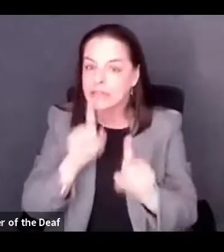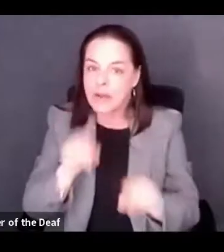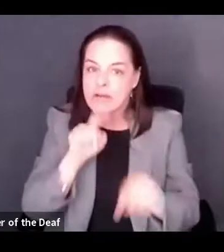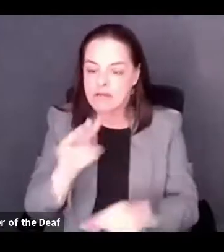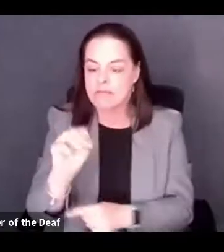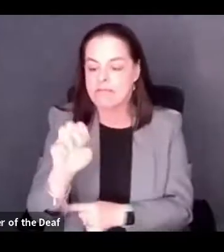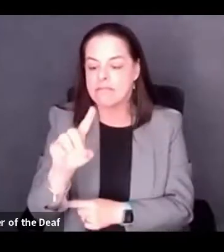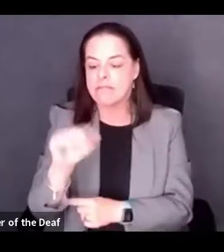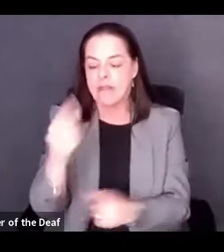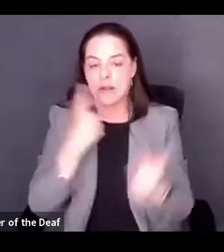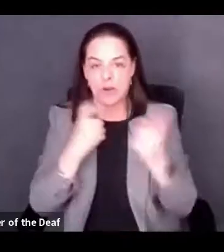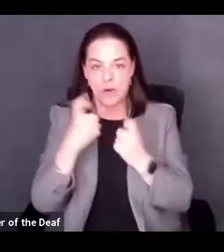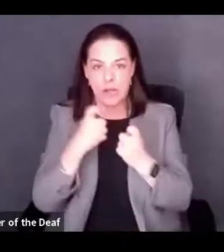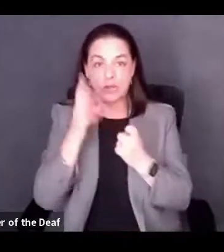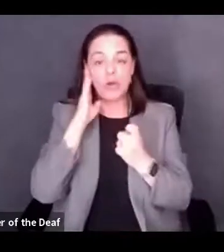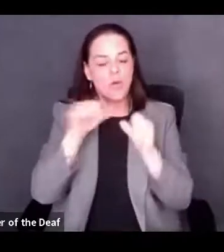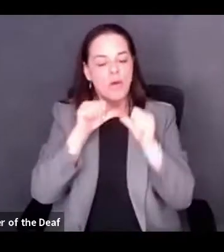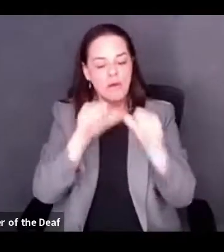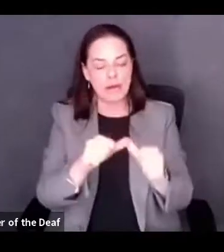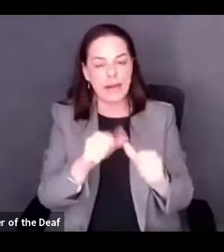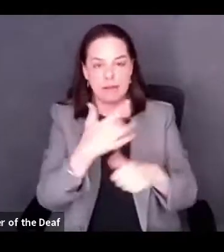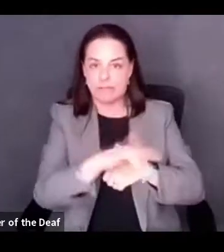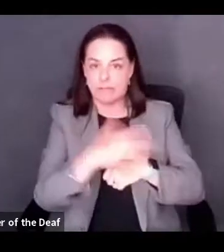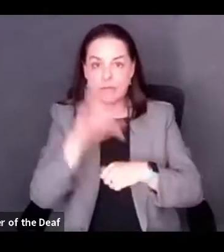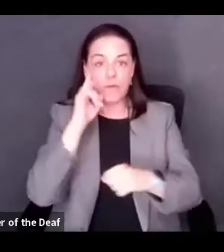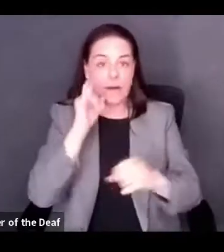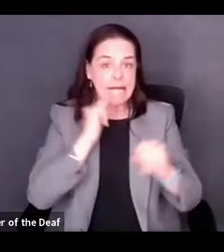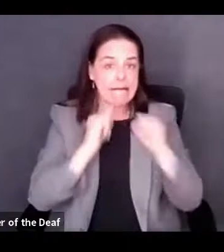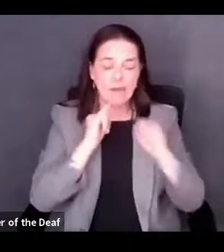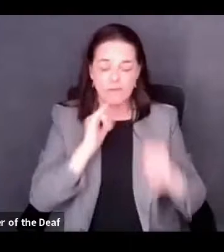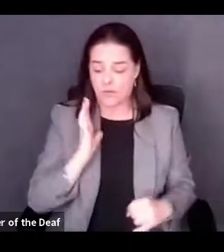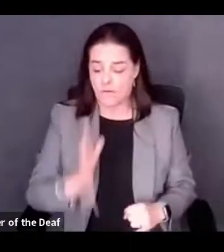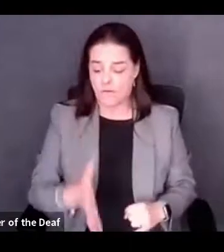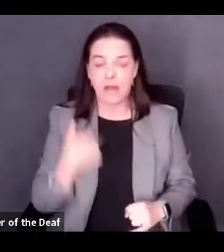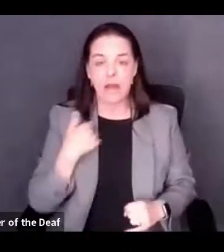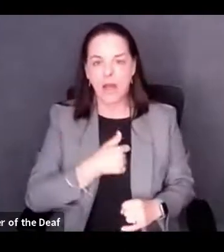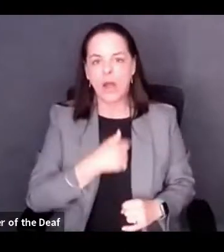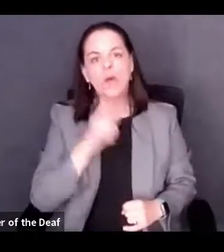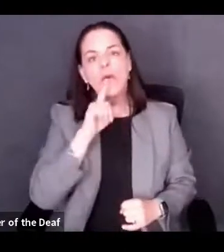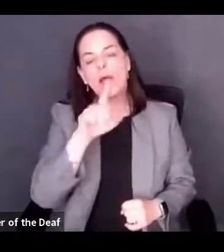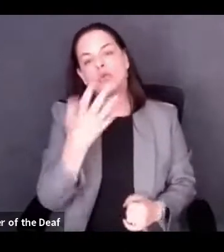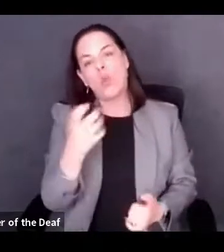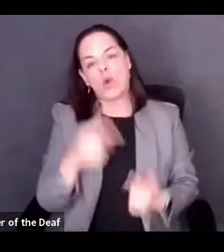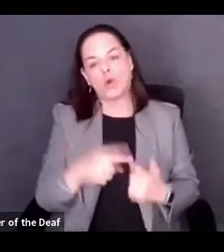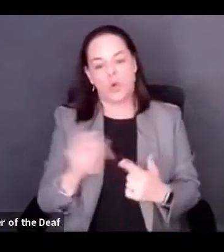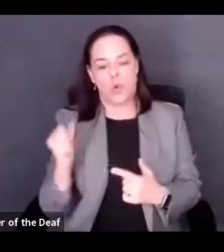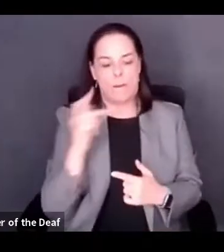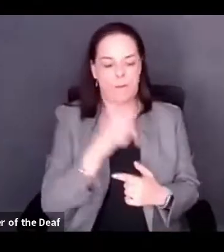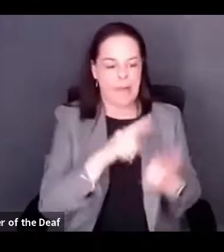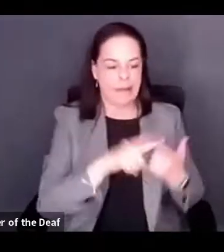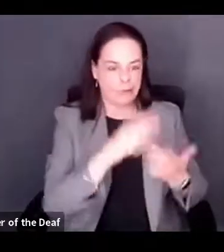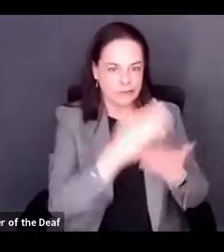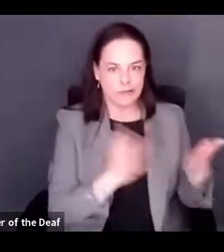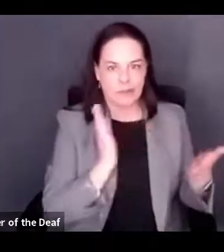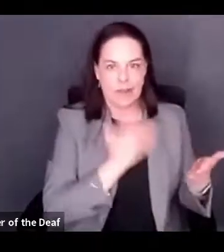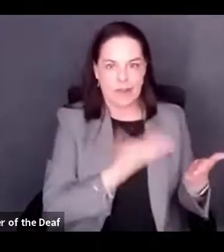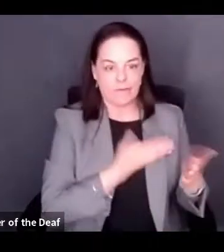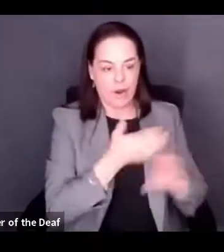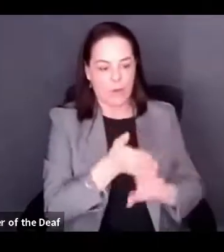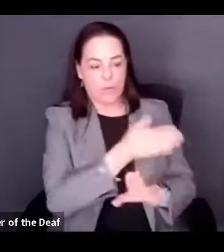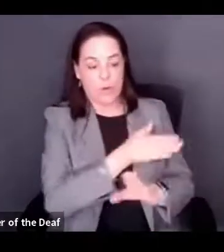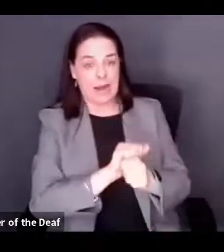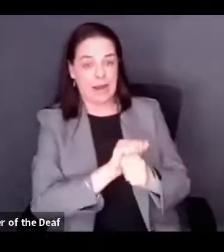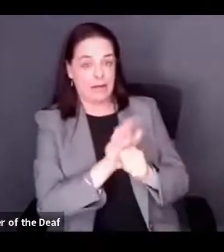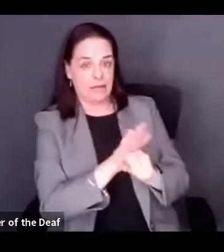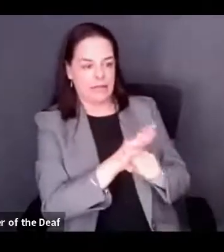questions. We'll continue to be available for interviews. We're really just trying to get back to some of our